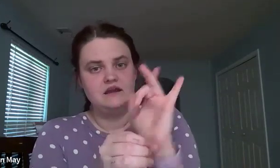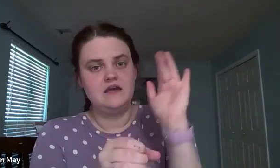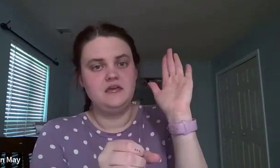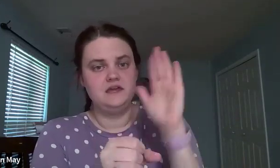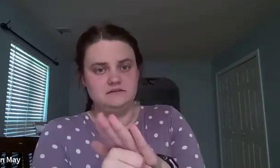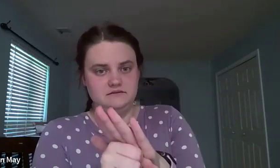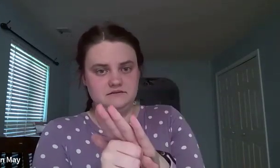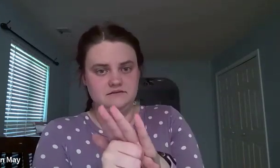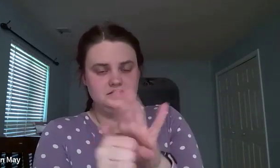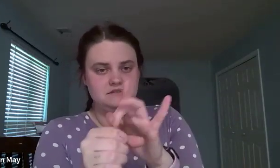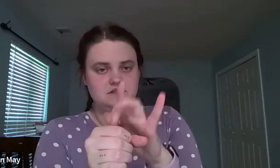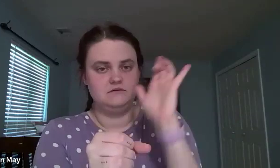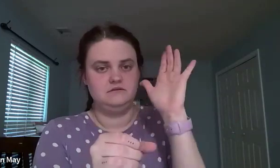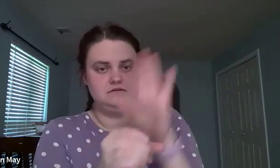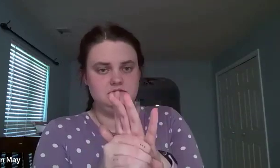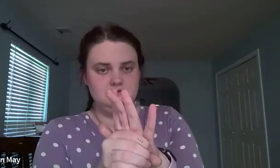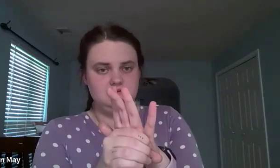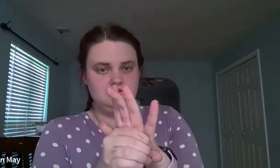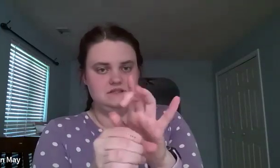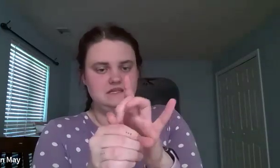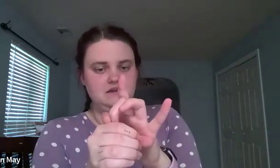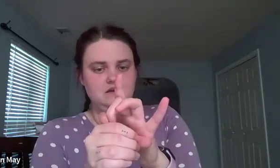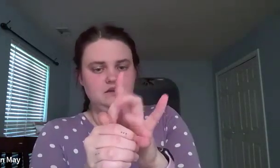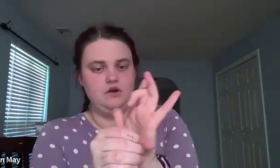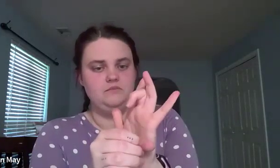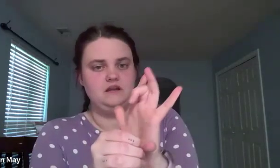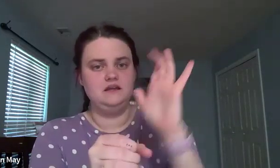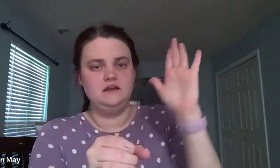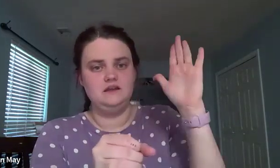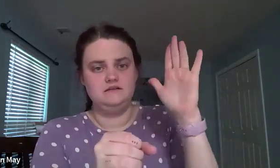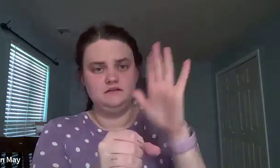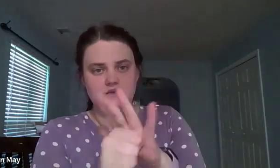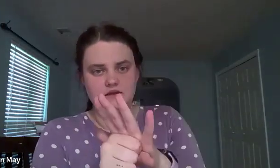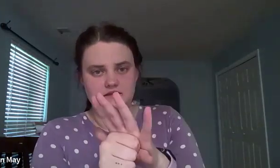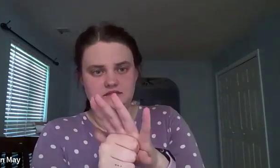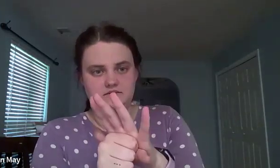And then, so it's like you open it and slam.